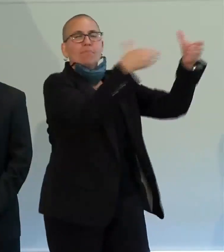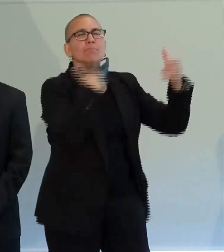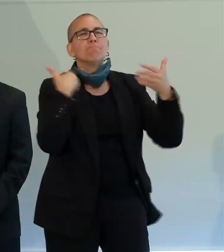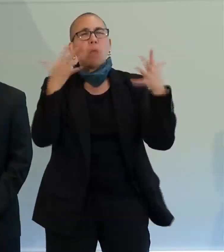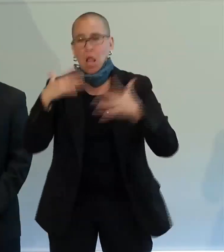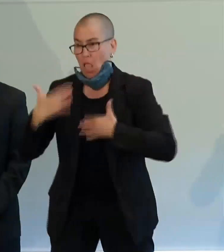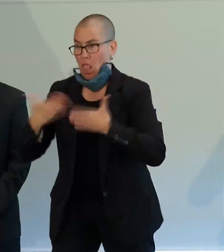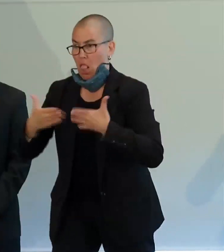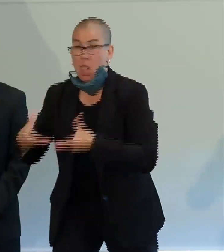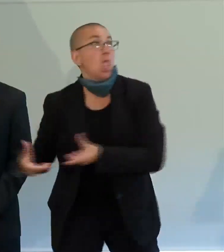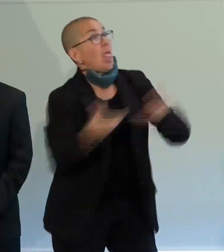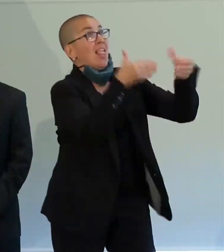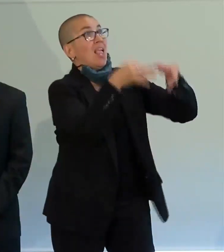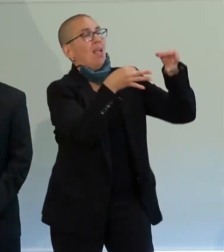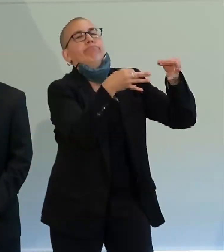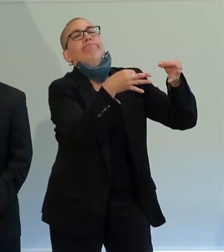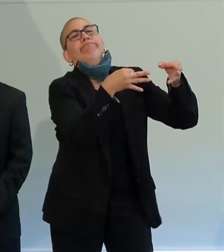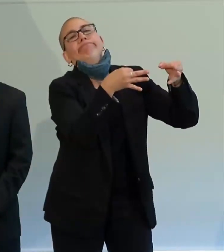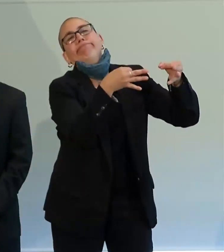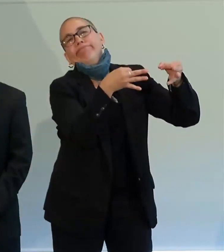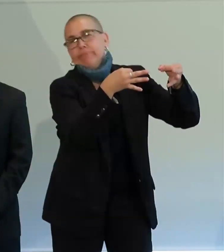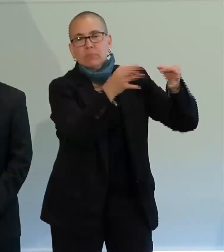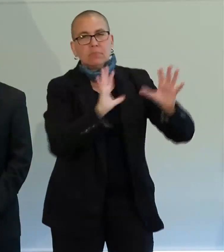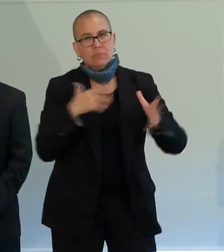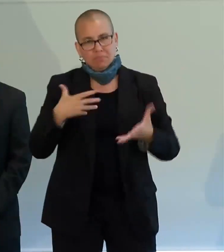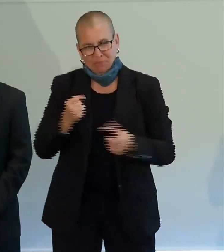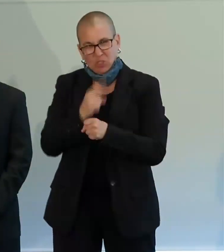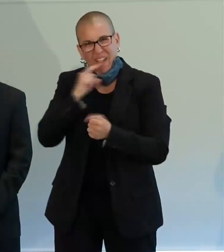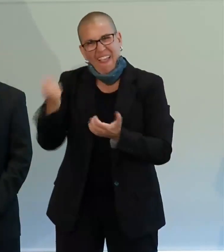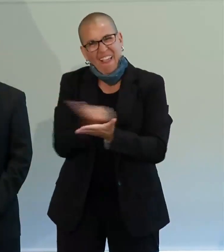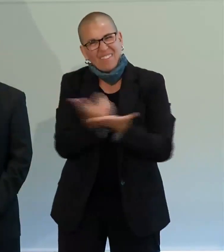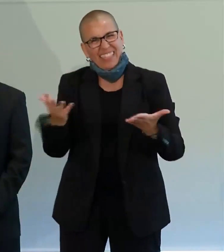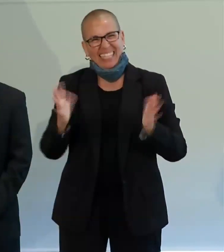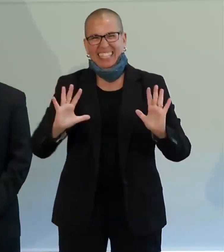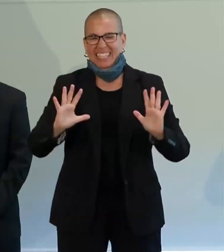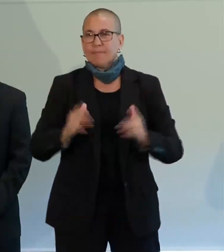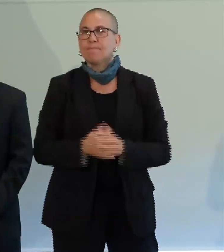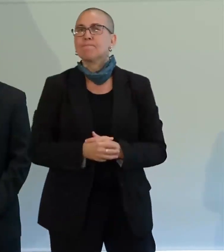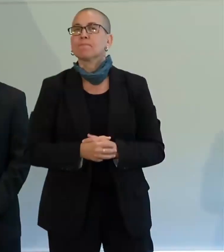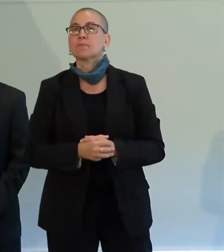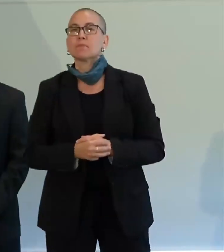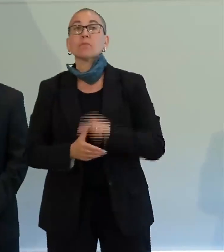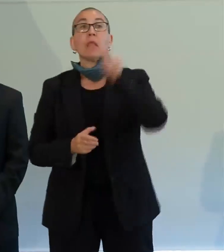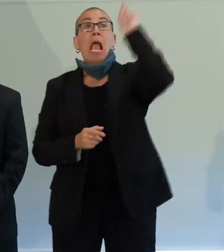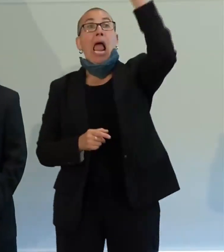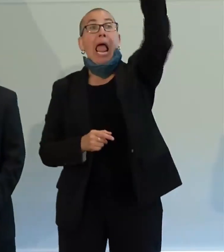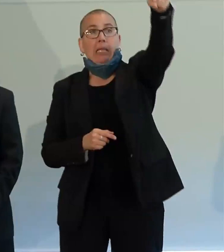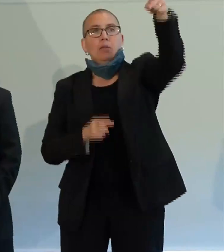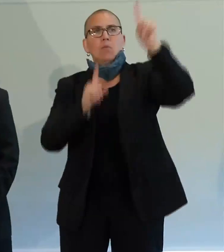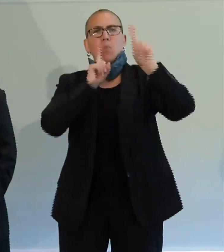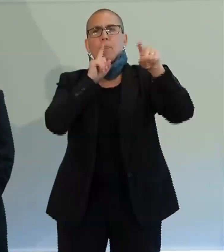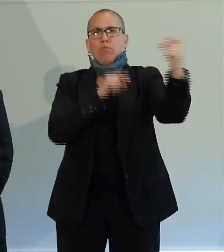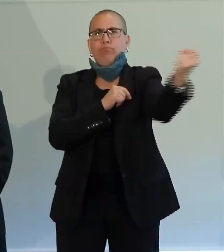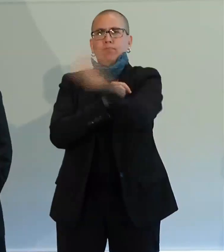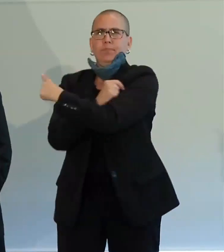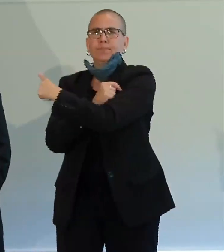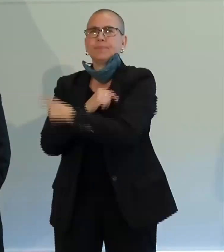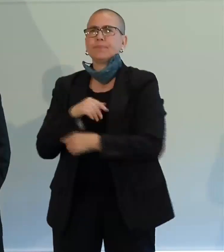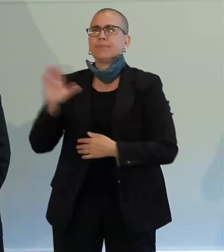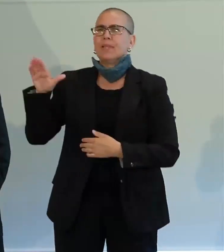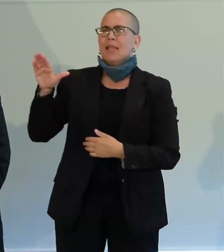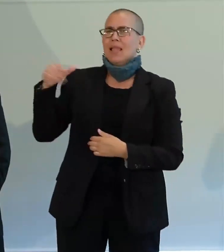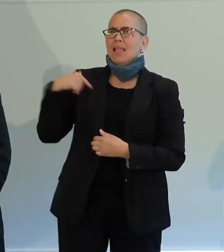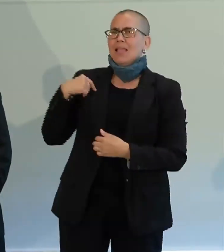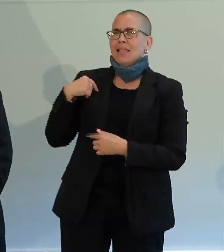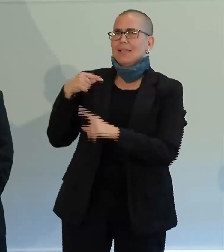It will take a while, and I can't set a deadline on that. Way in the back. Attorney General, Chris Rapson, Carolina.